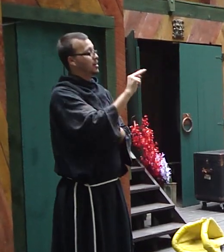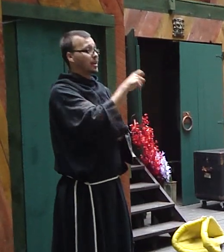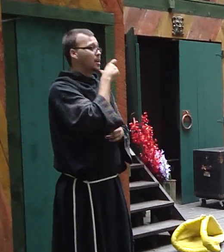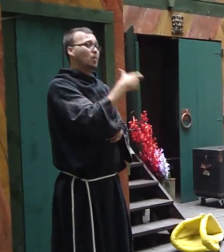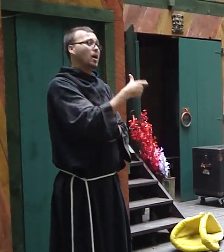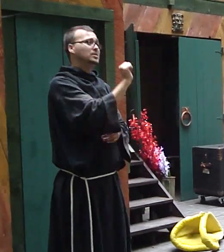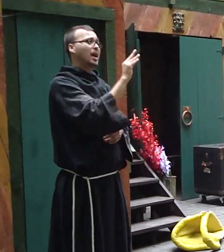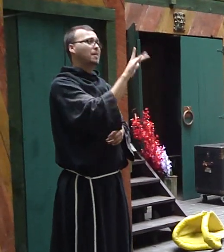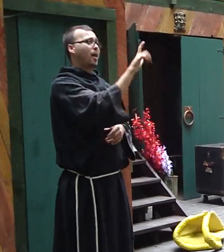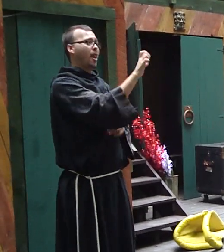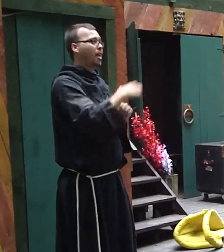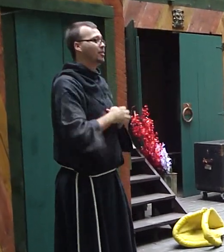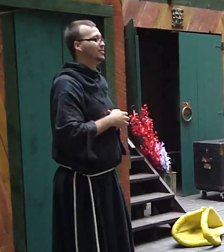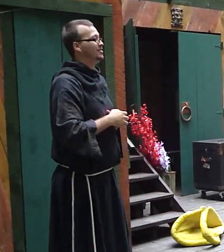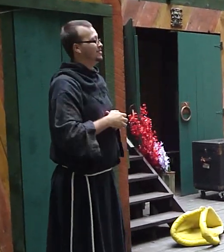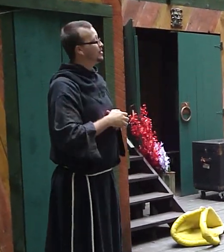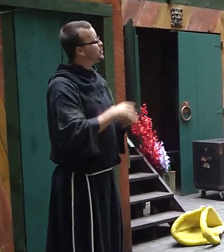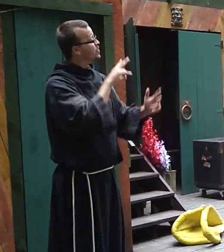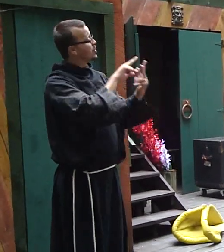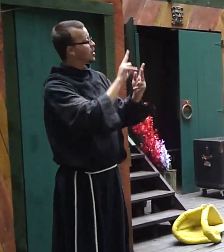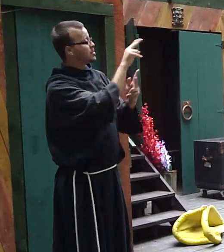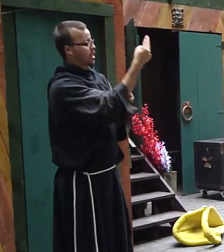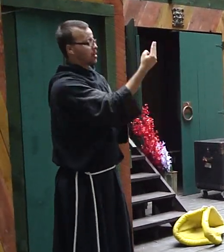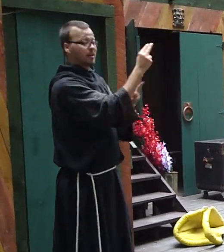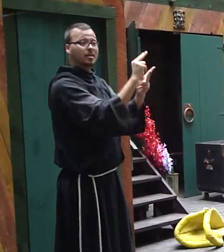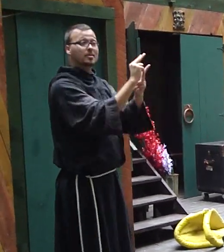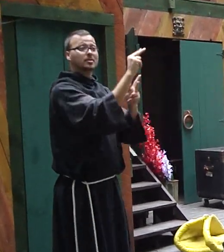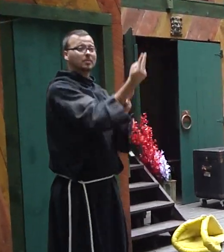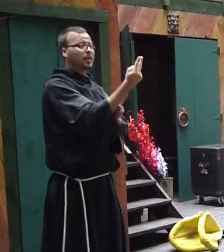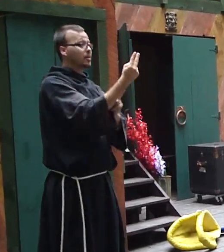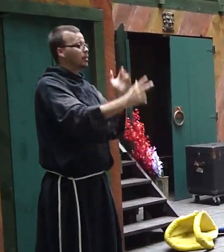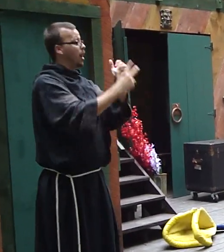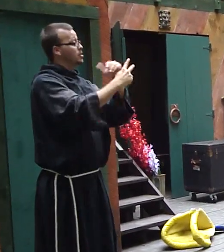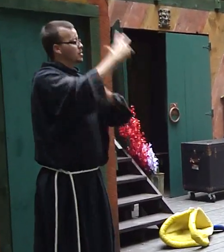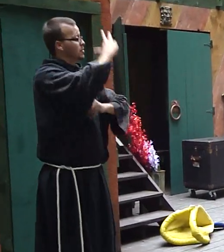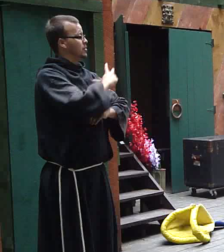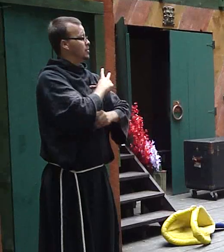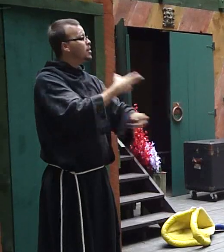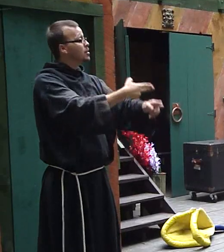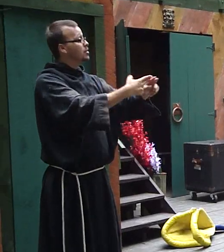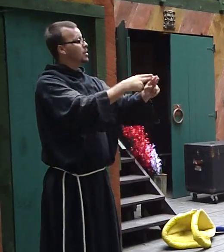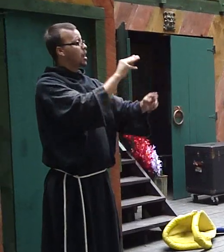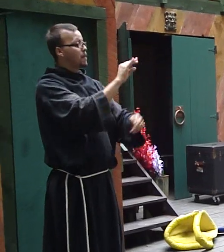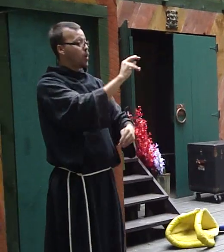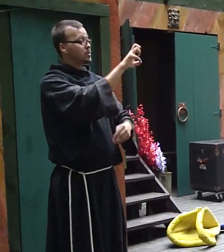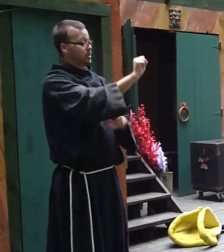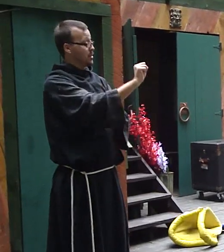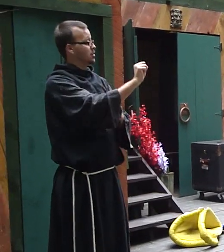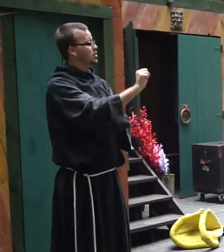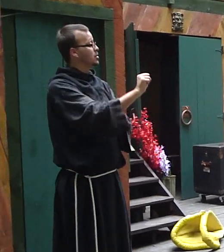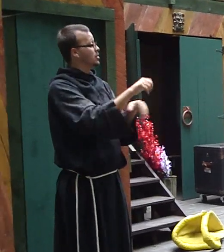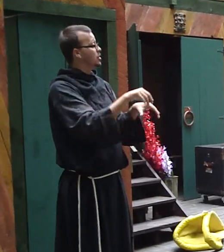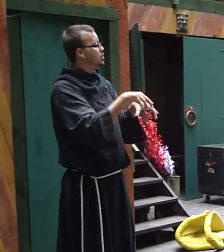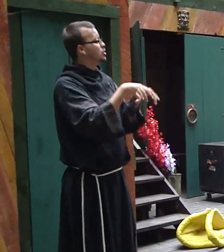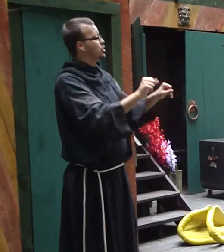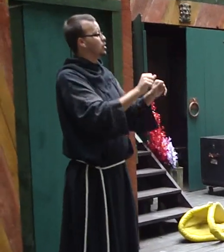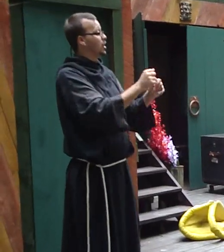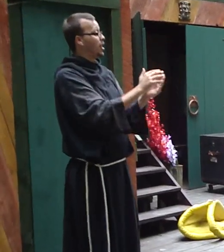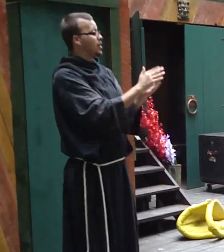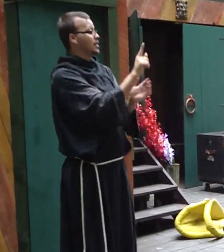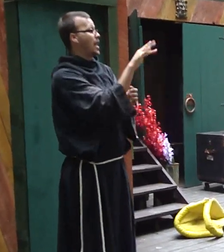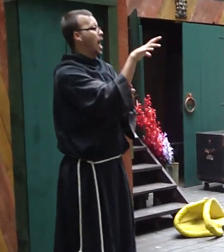He wasn't Abel. And the second constipated man's name was Moses. He took the